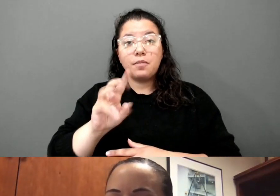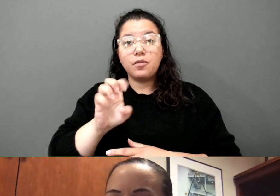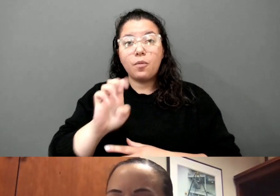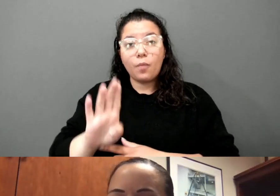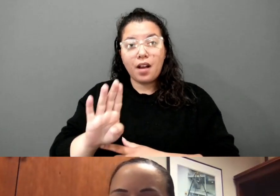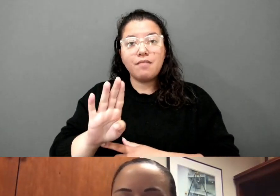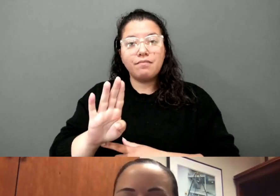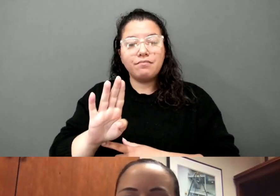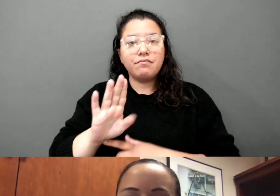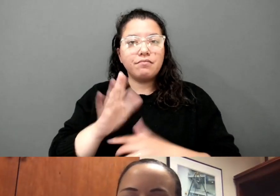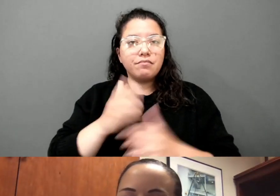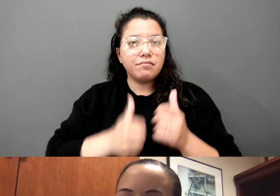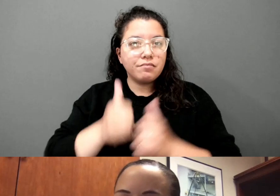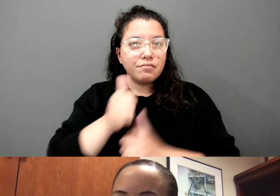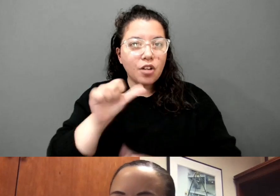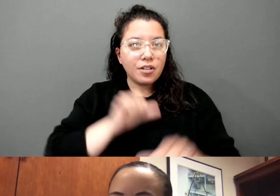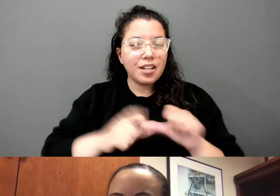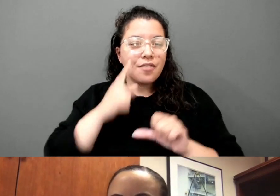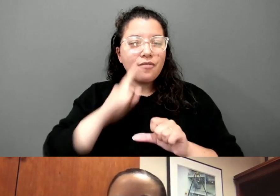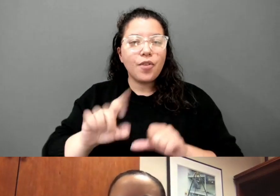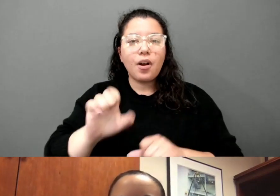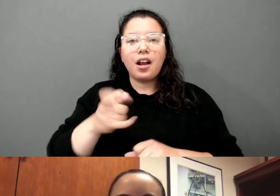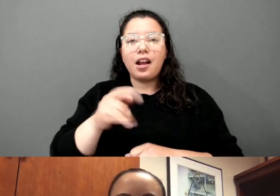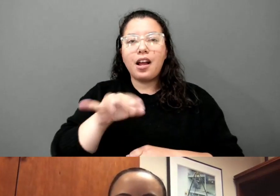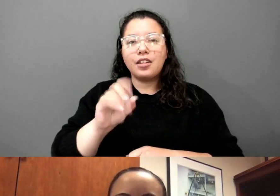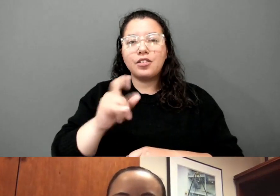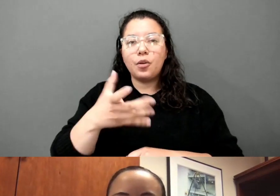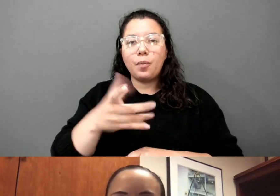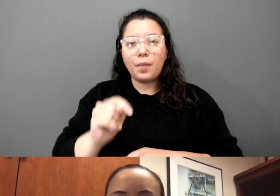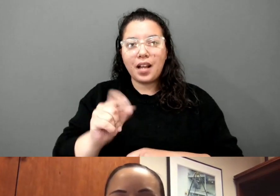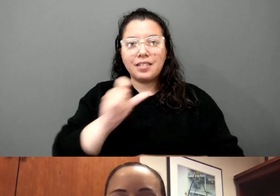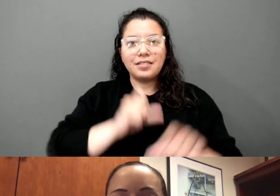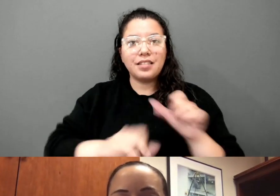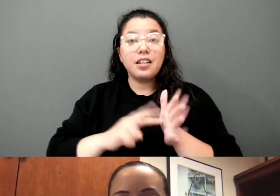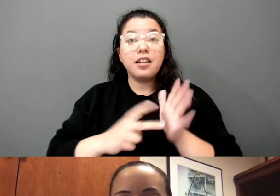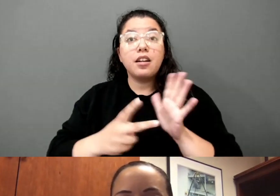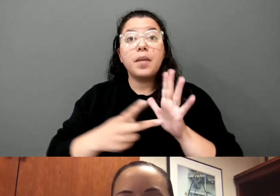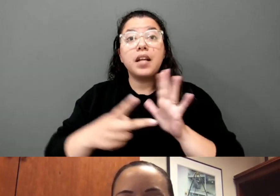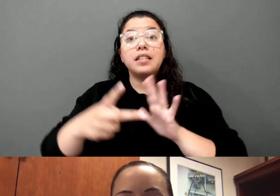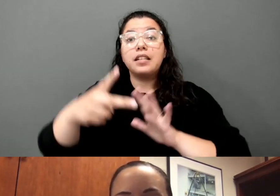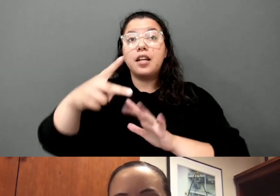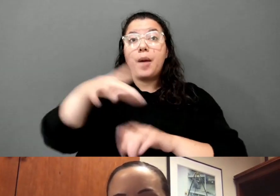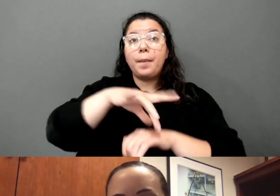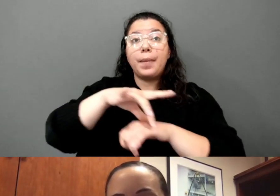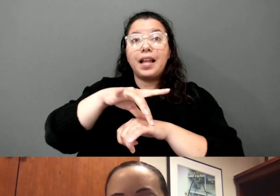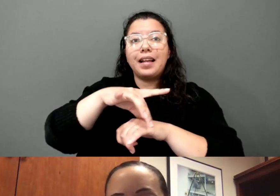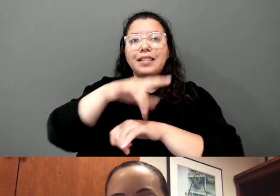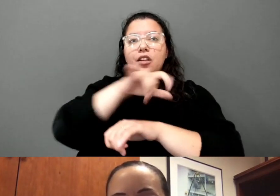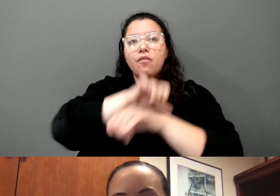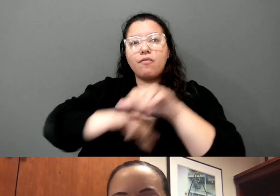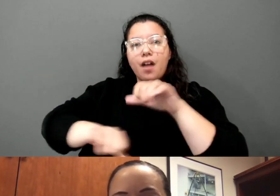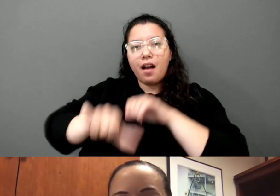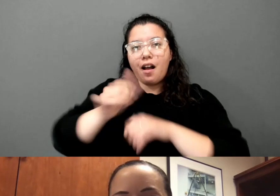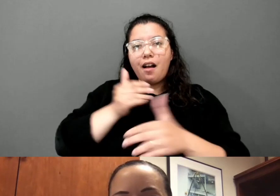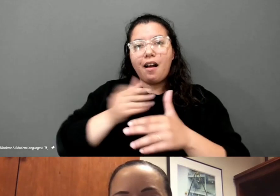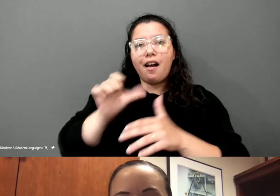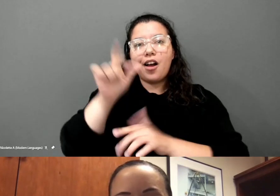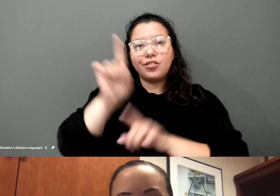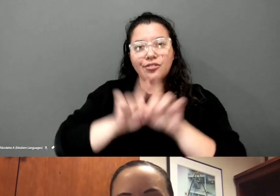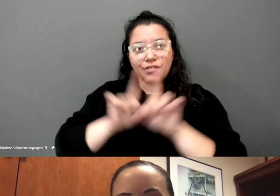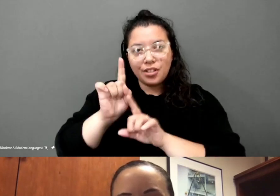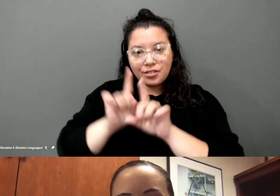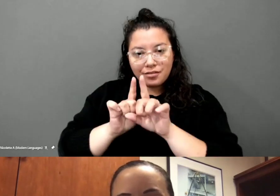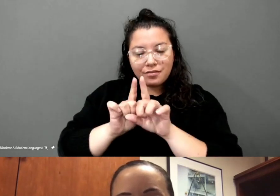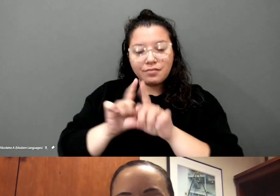for Exoplanet Science. Exoplanets are planets around other stars. We have